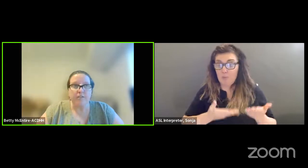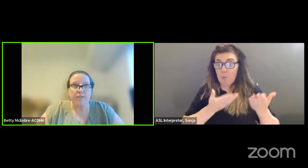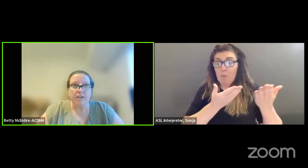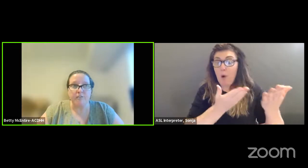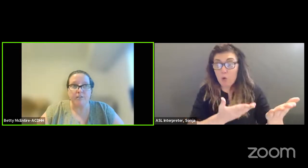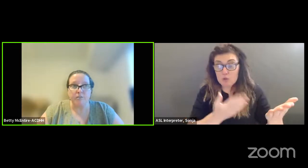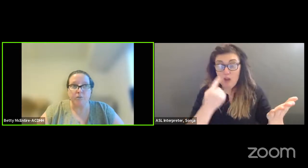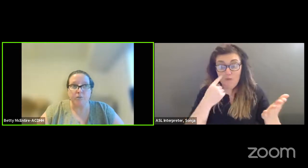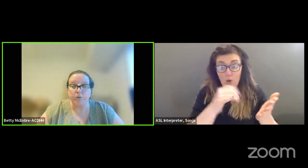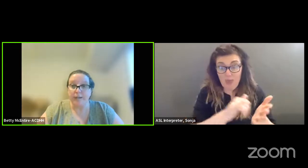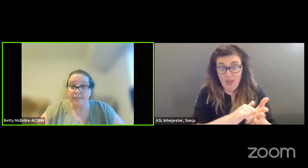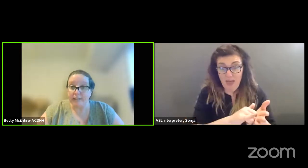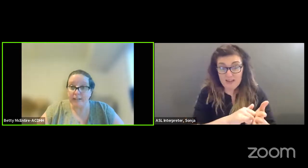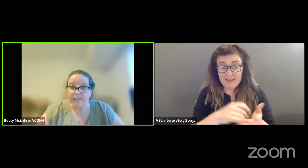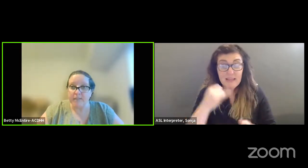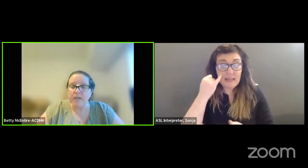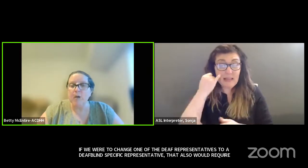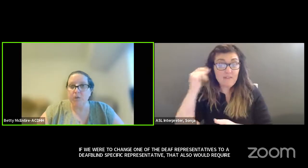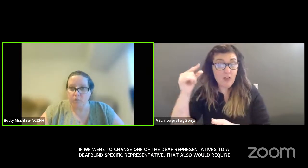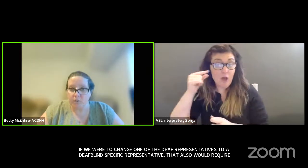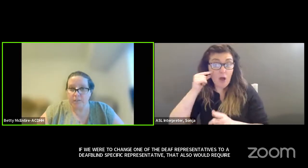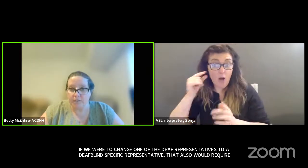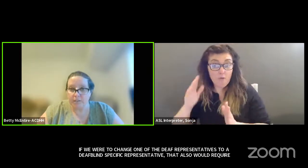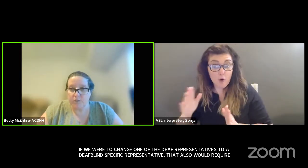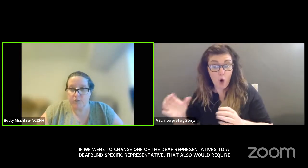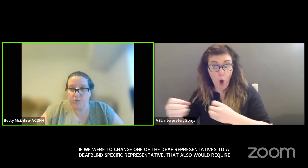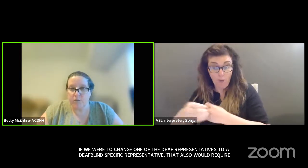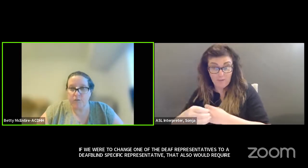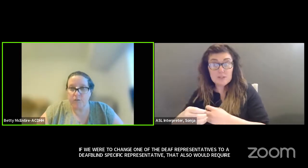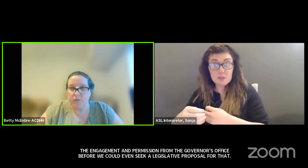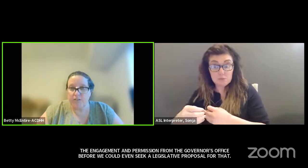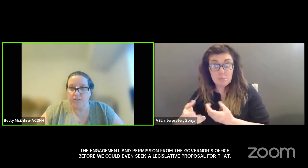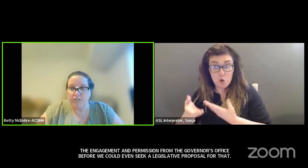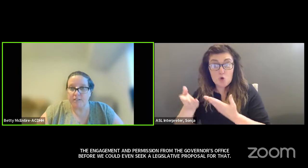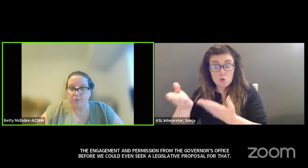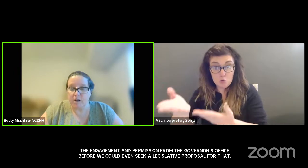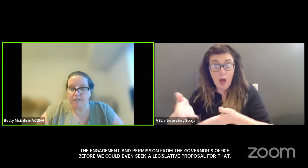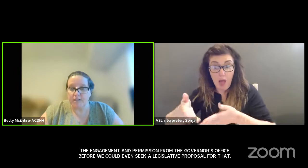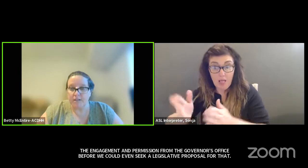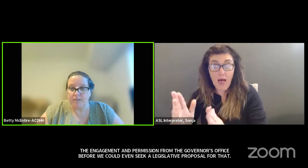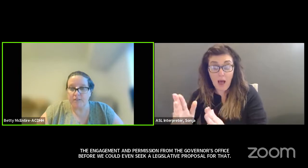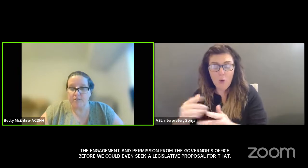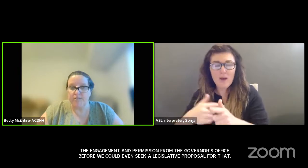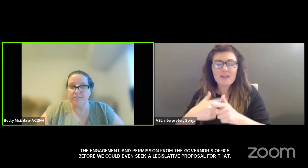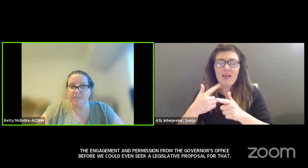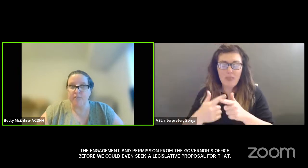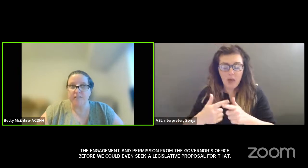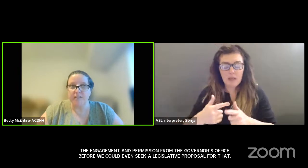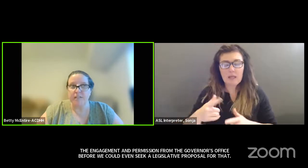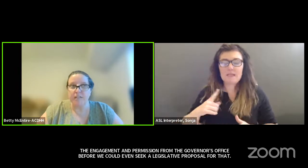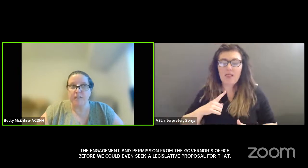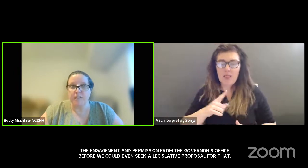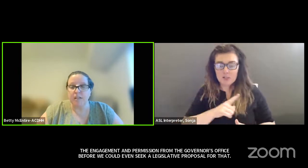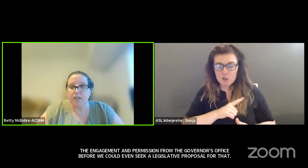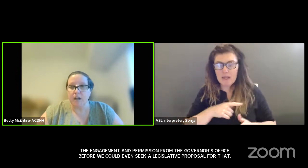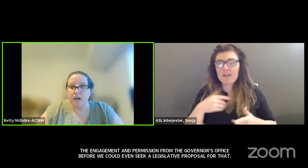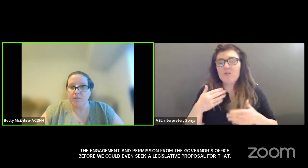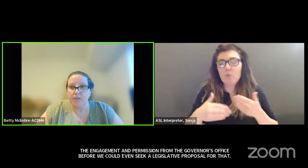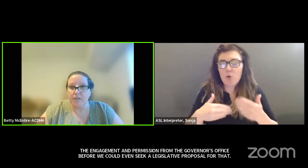If the governor's office would grant that, we would need to go through the full legislative process, just as we